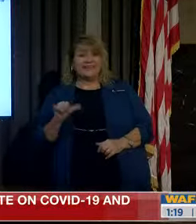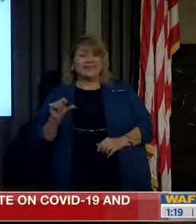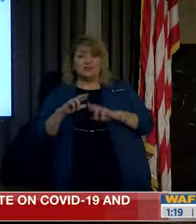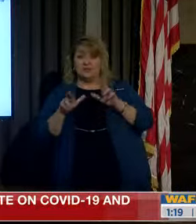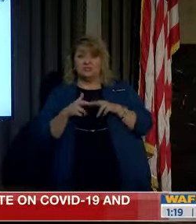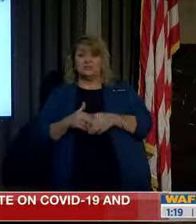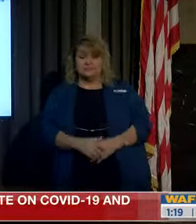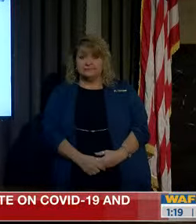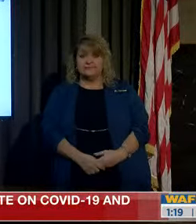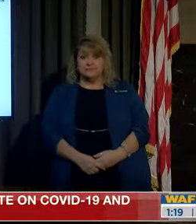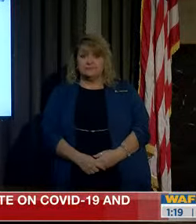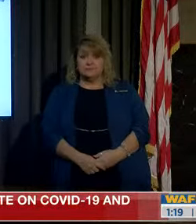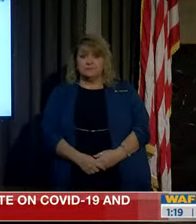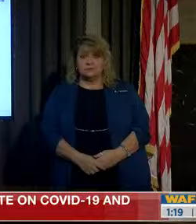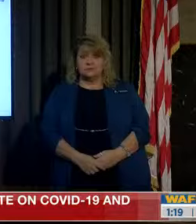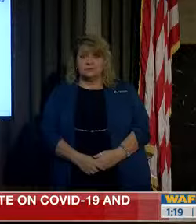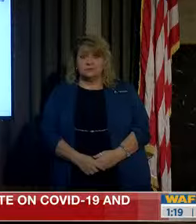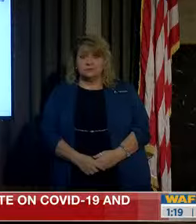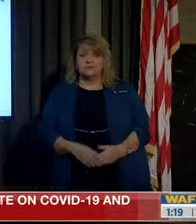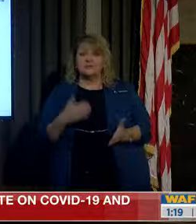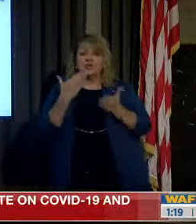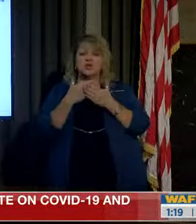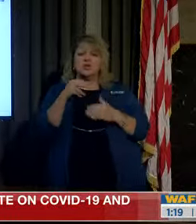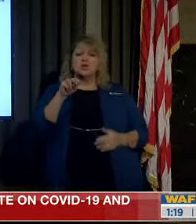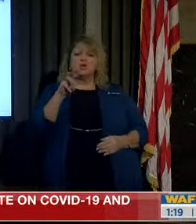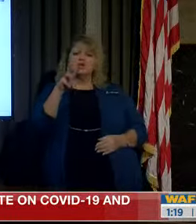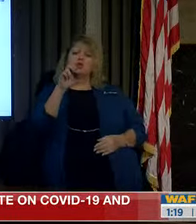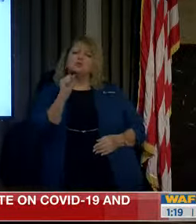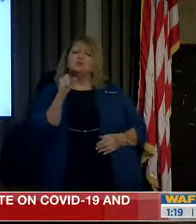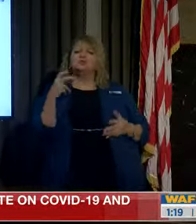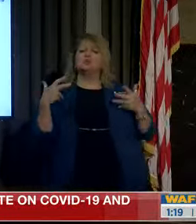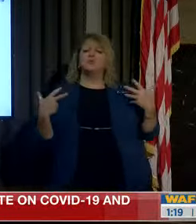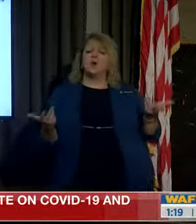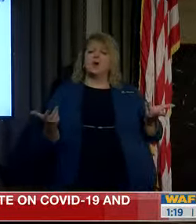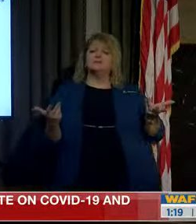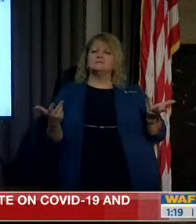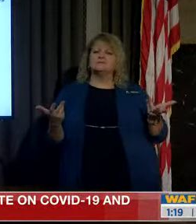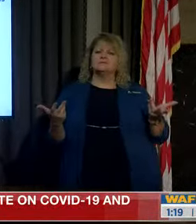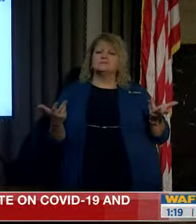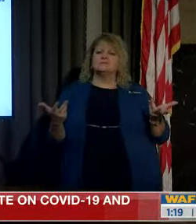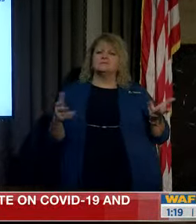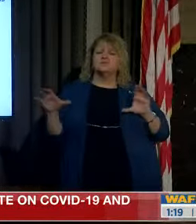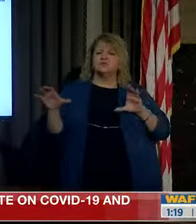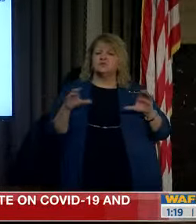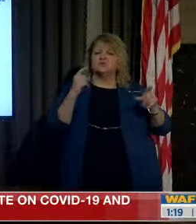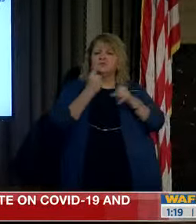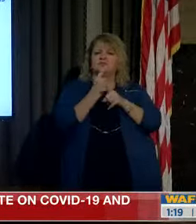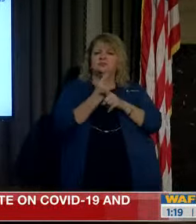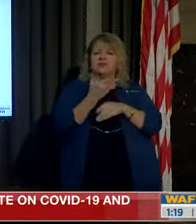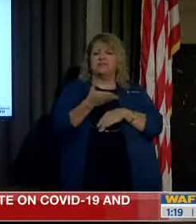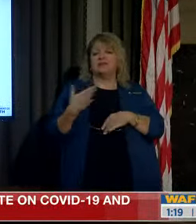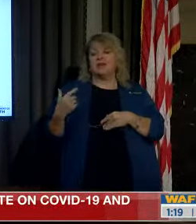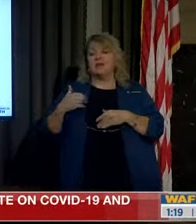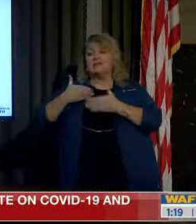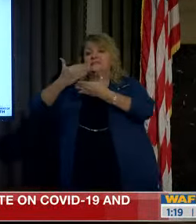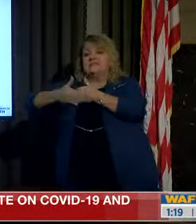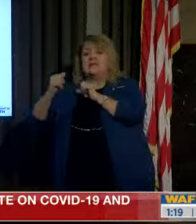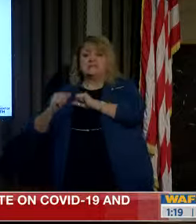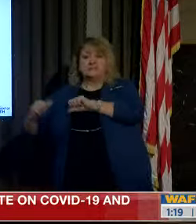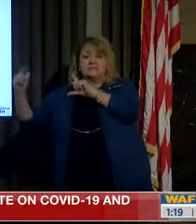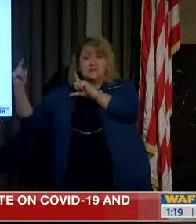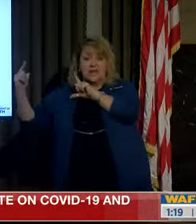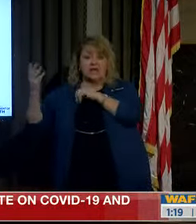region. So the good news is that we are going in the right direction. That's clear. If you go to the next slide, the bad